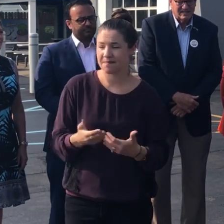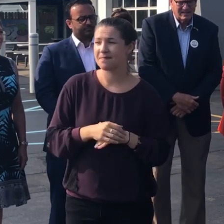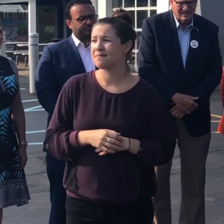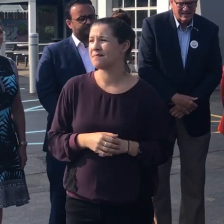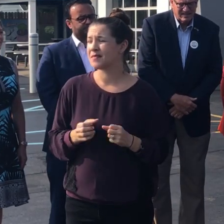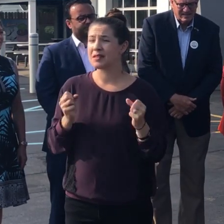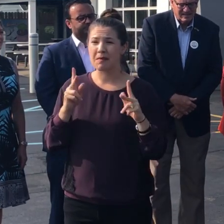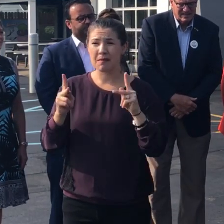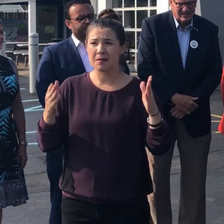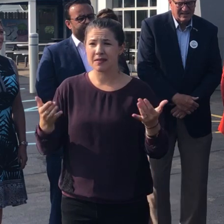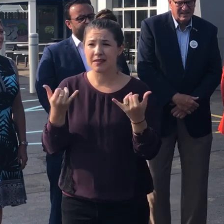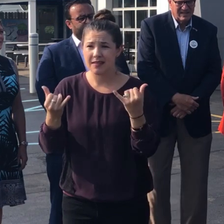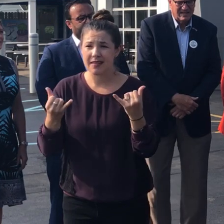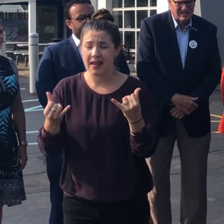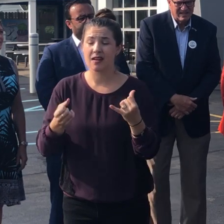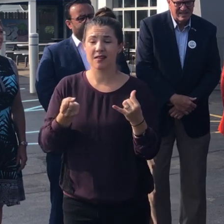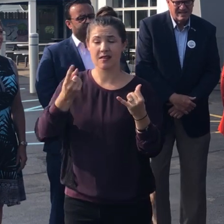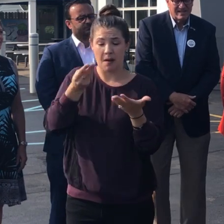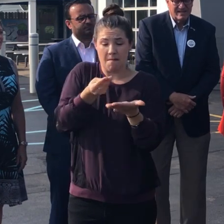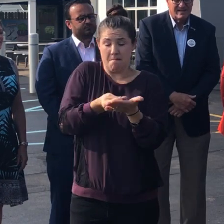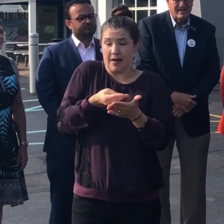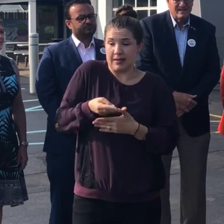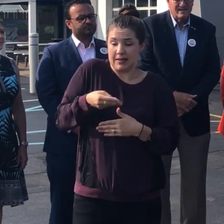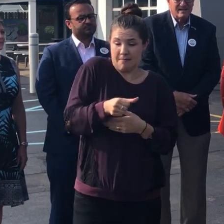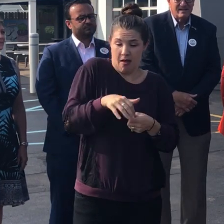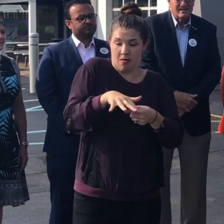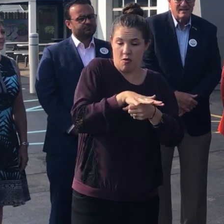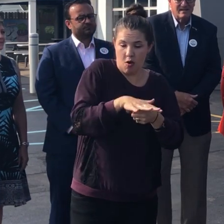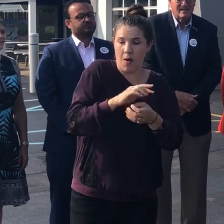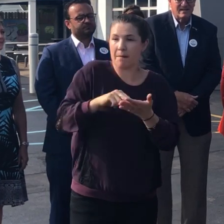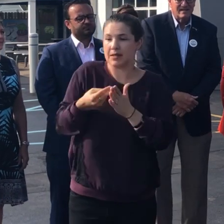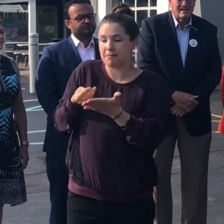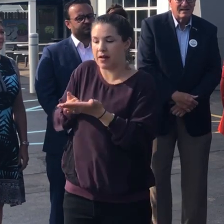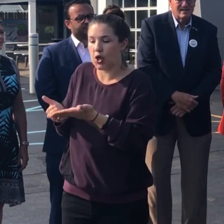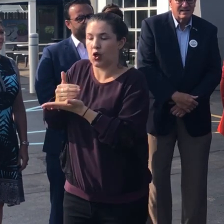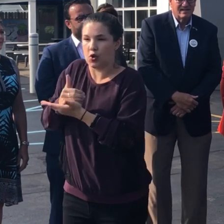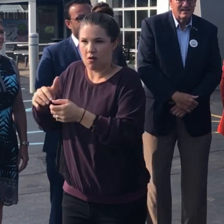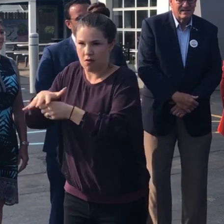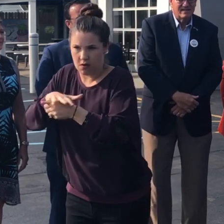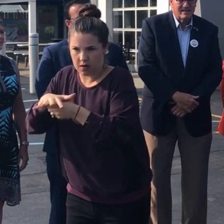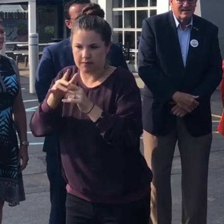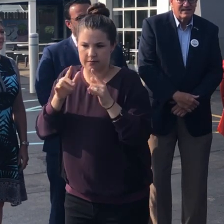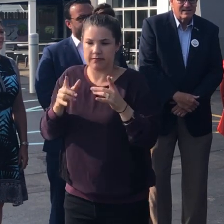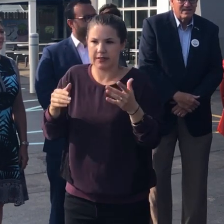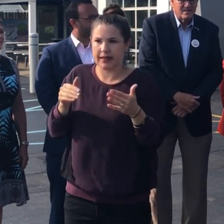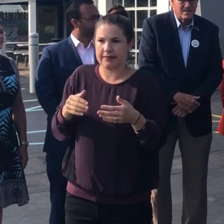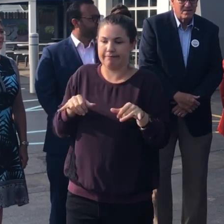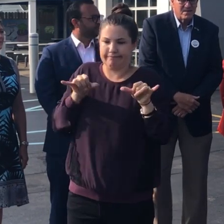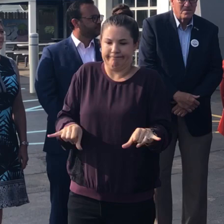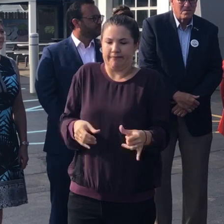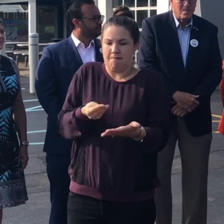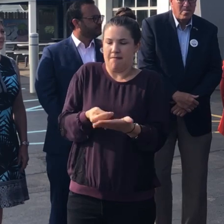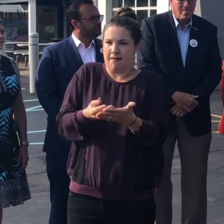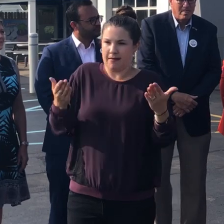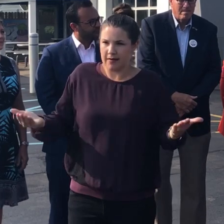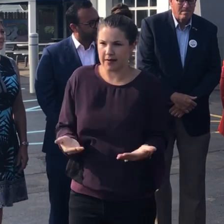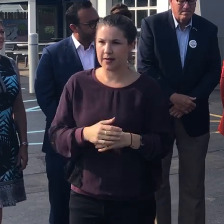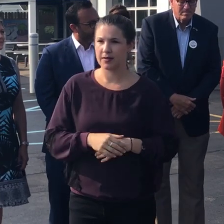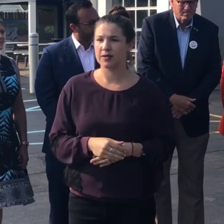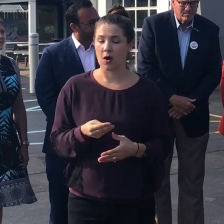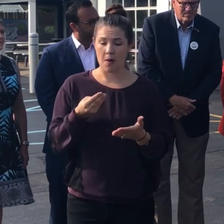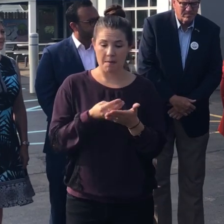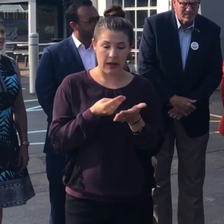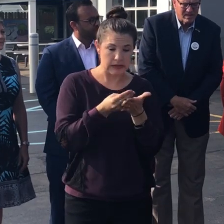today can attest, money spent locally is money earned locally. Buying local invigorates our